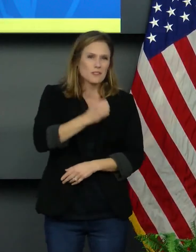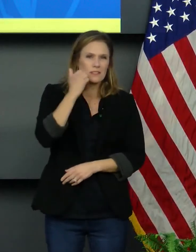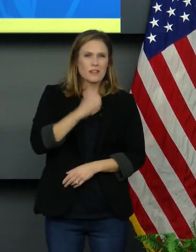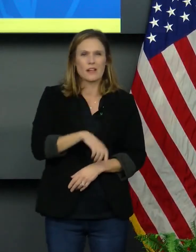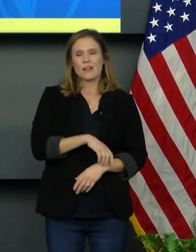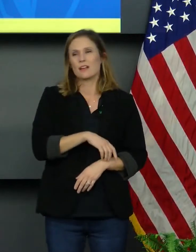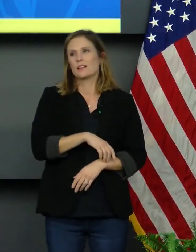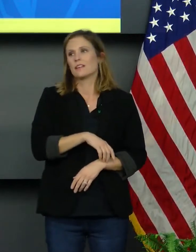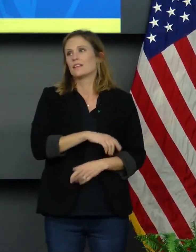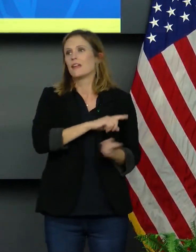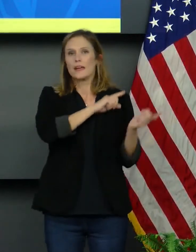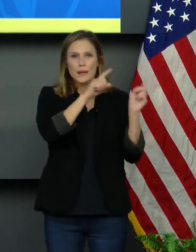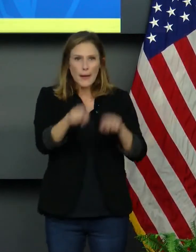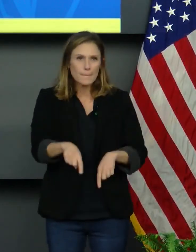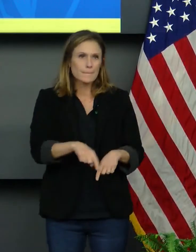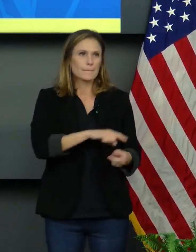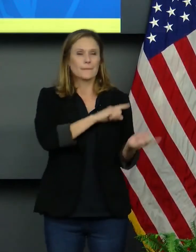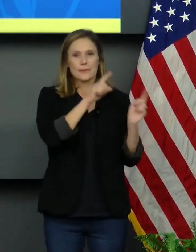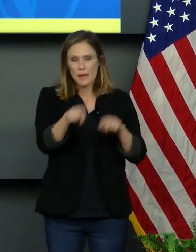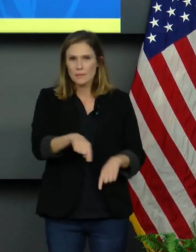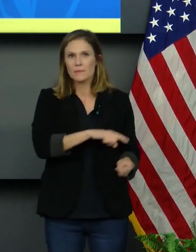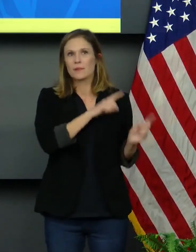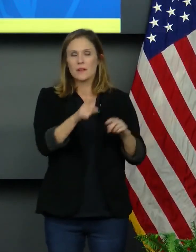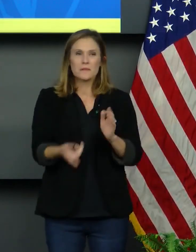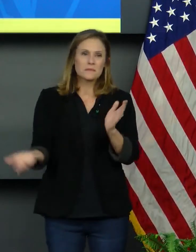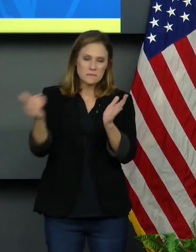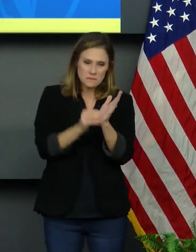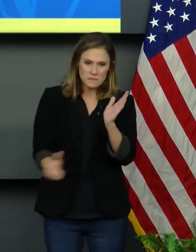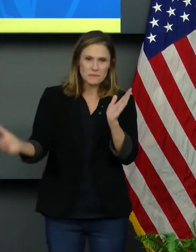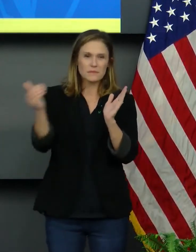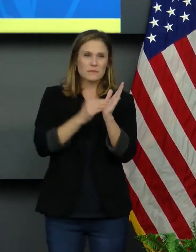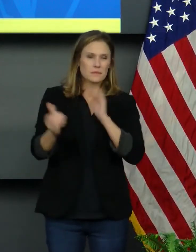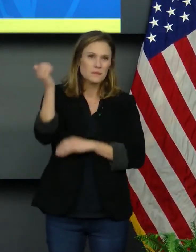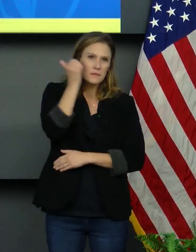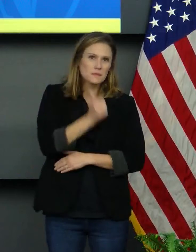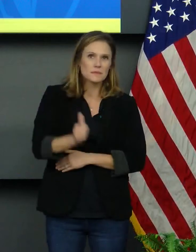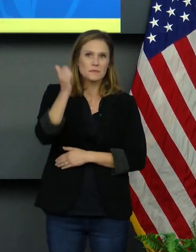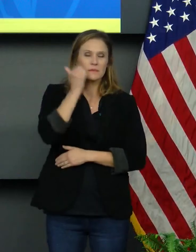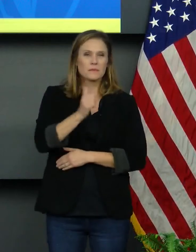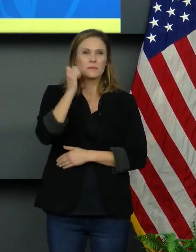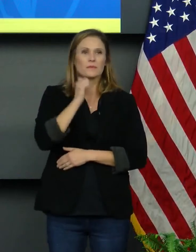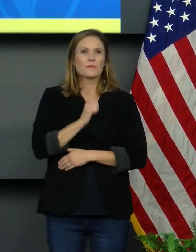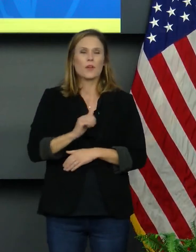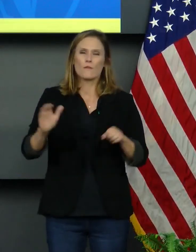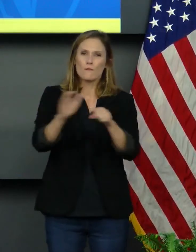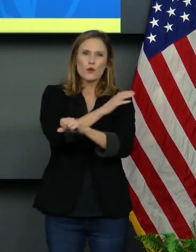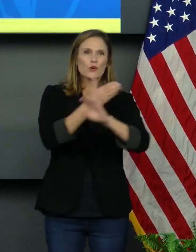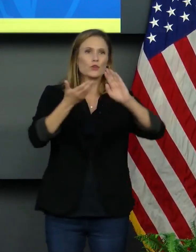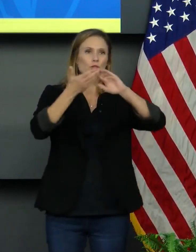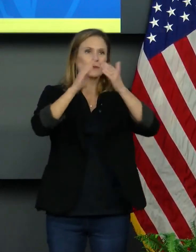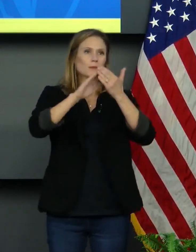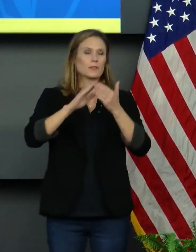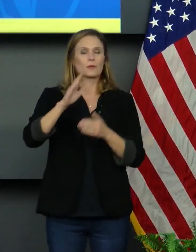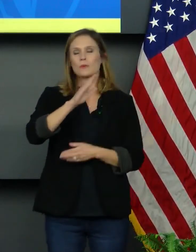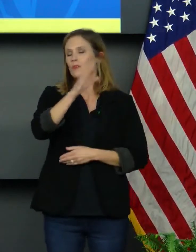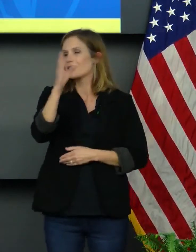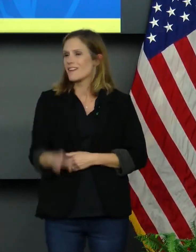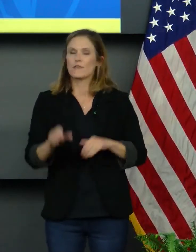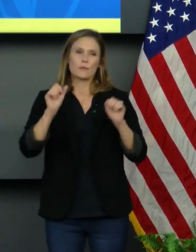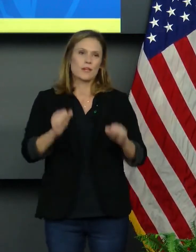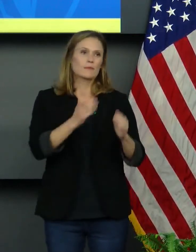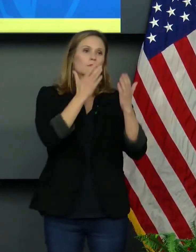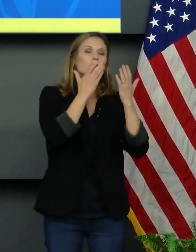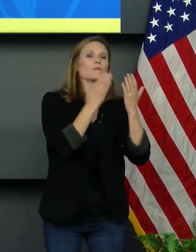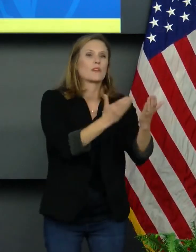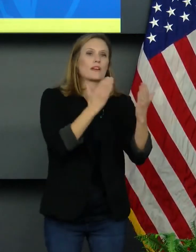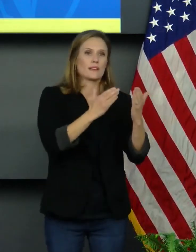back to their shifts over and over and over again. Our entire community will never be able to thank them enough for